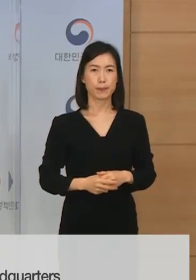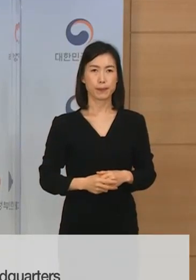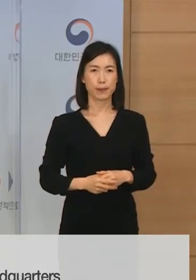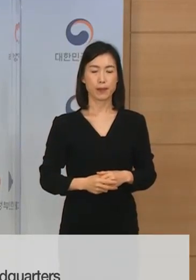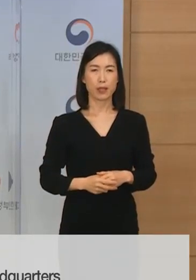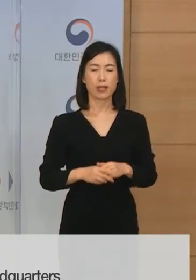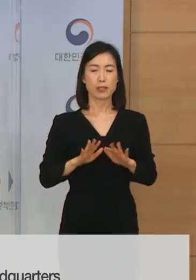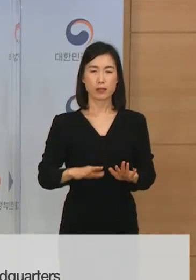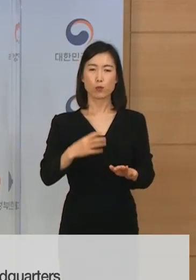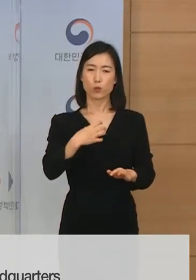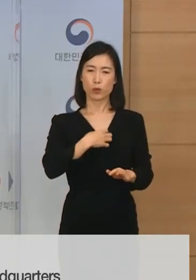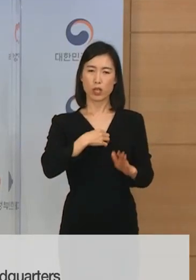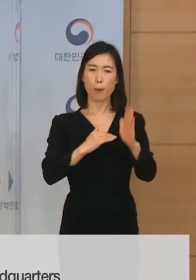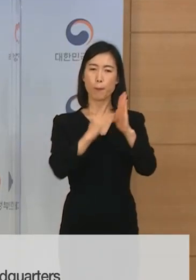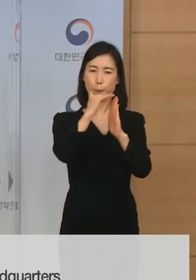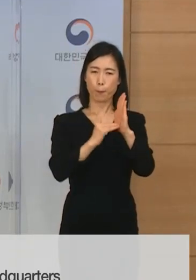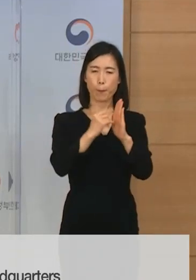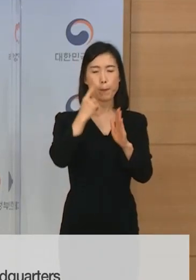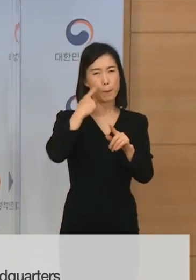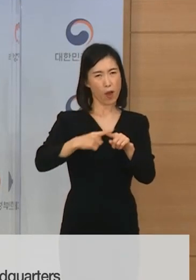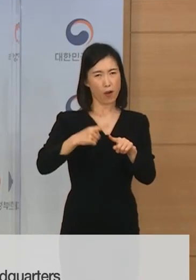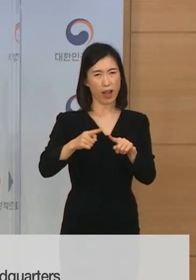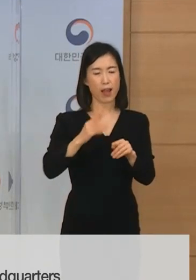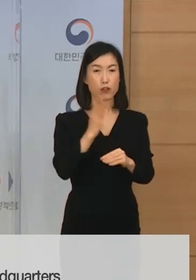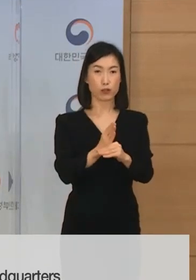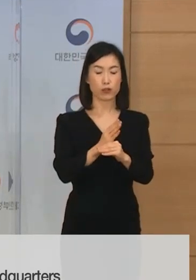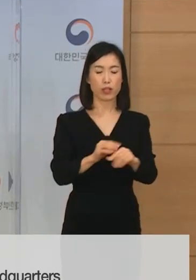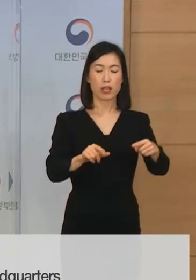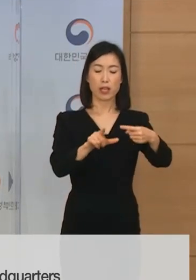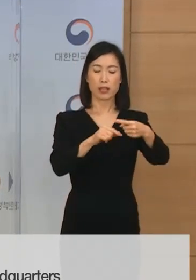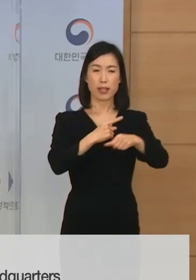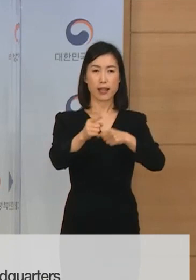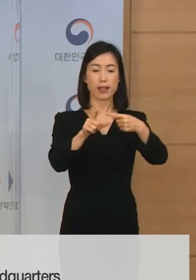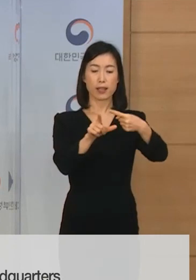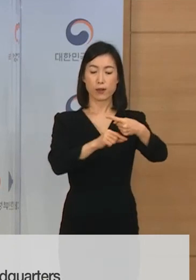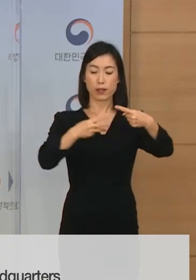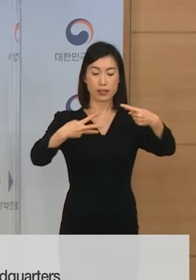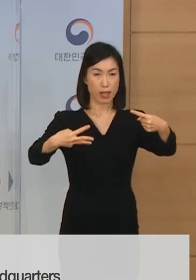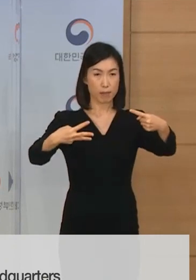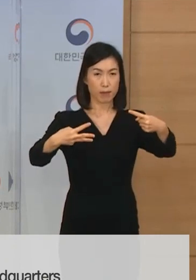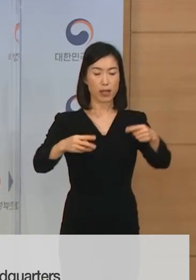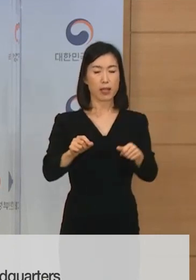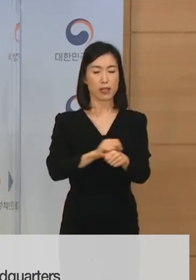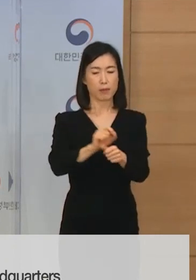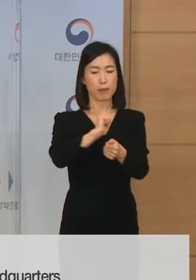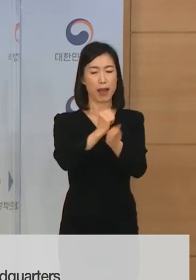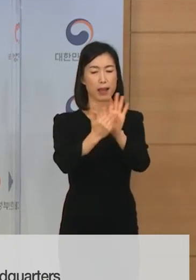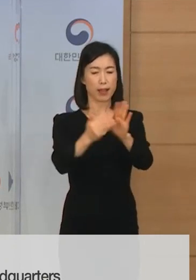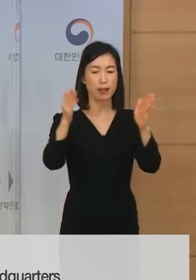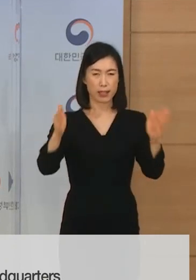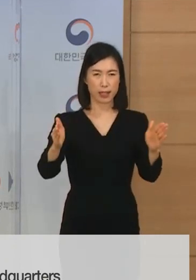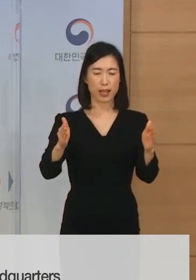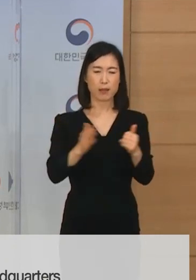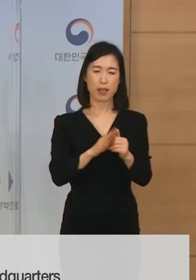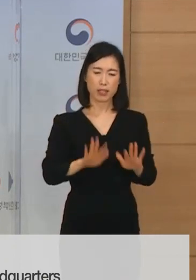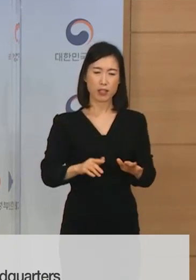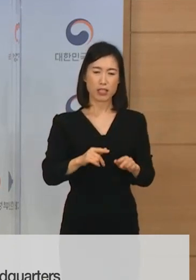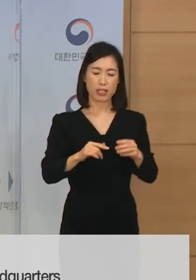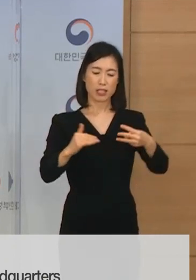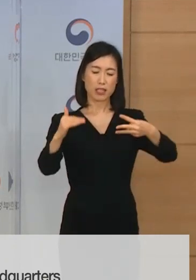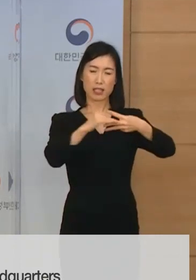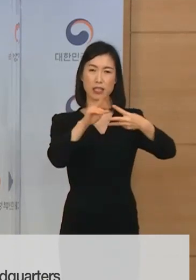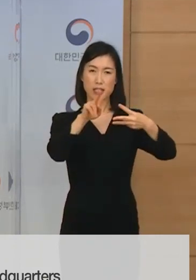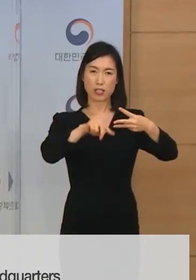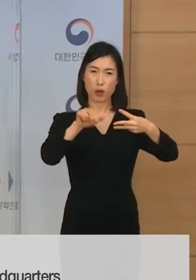After evaluating the degree of risk, we've decided to maintain the current distancing measures until January 3rd. We have